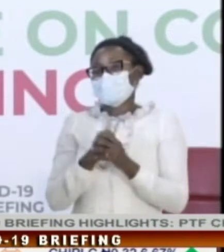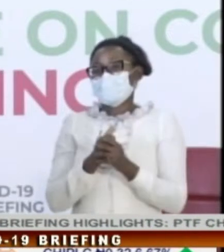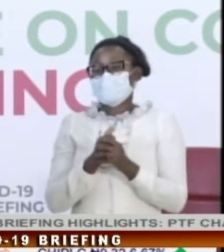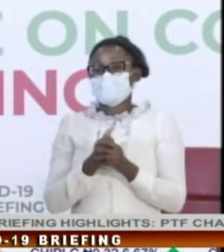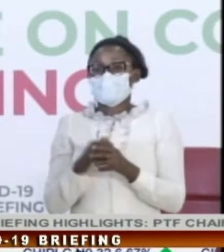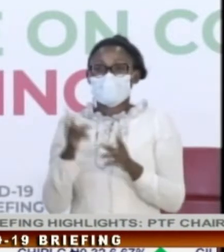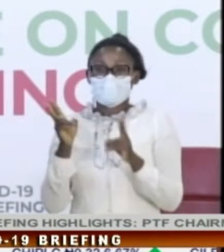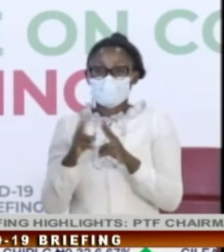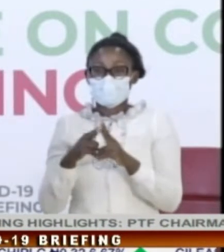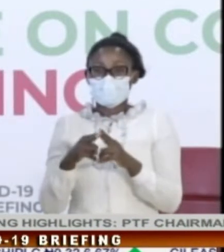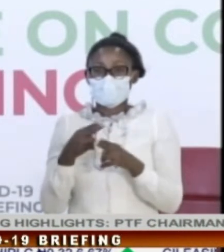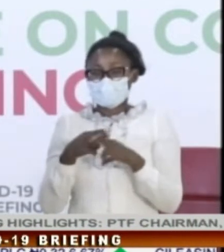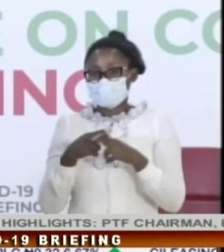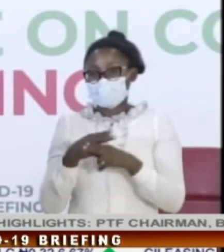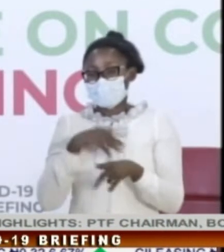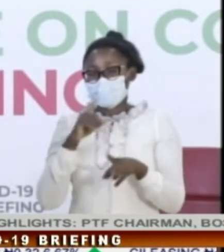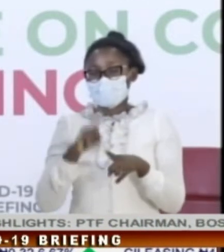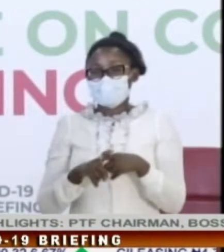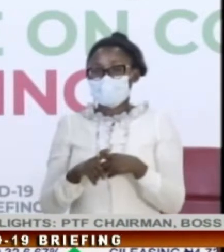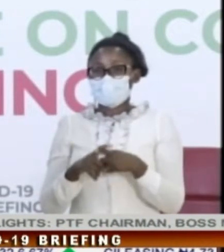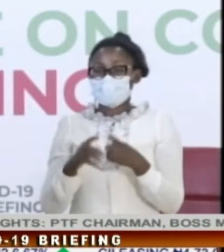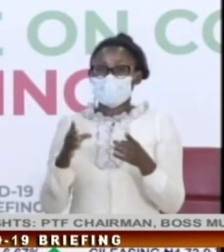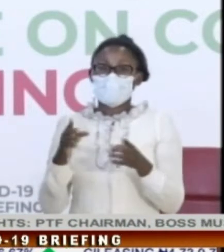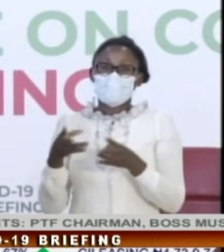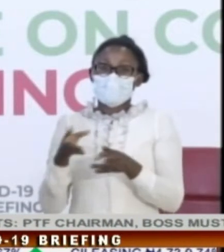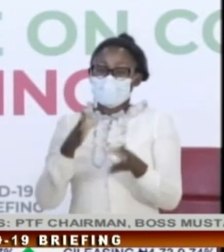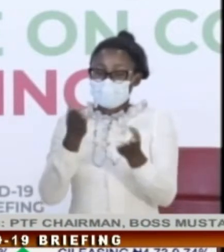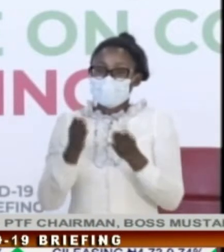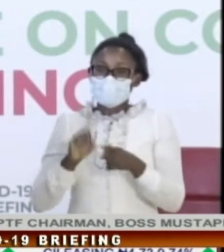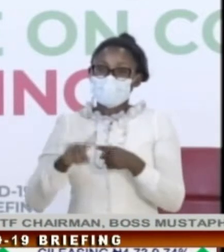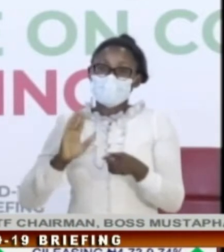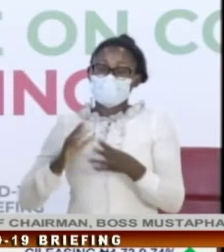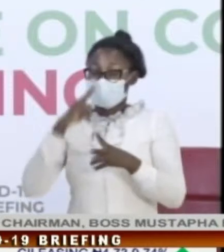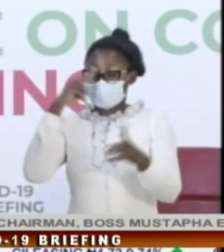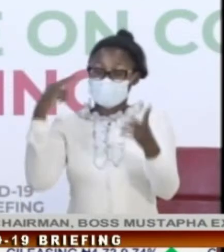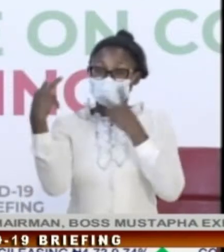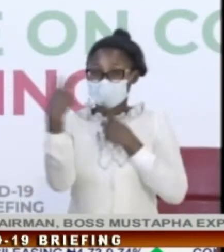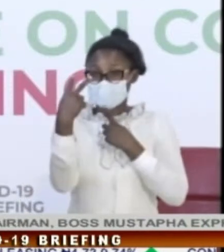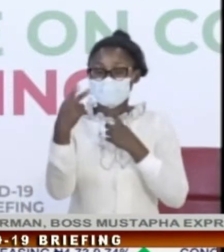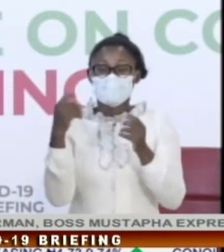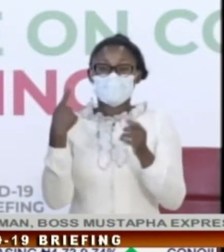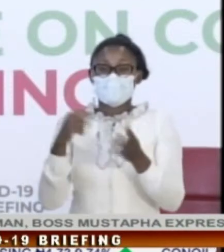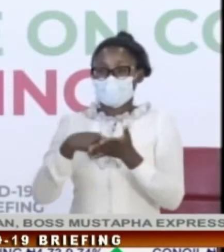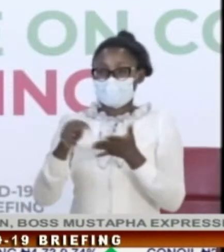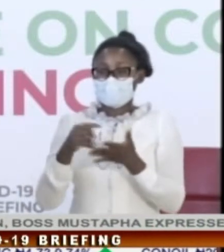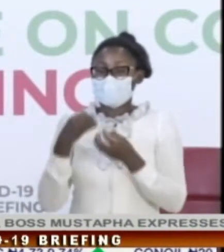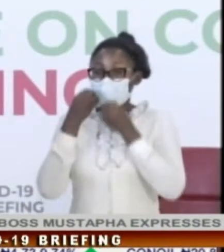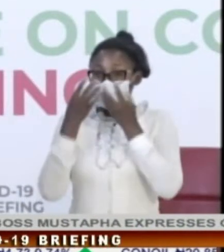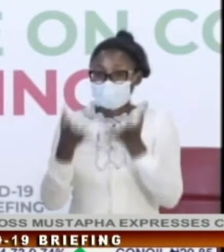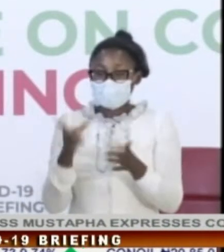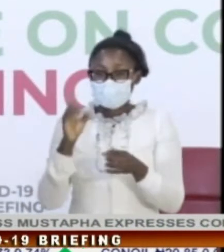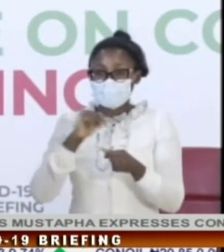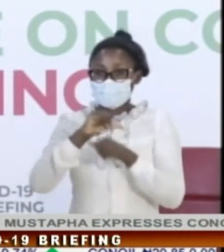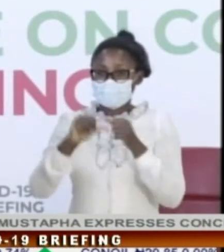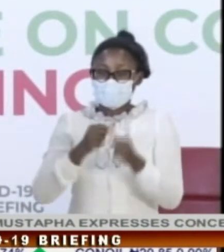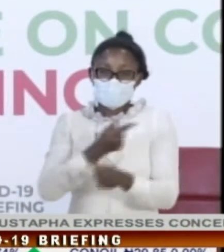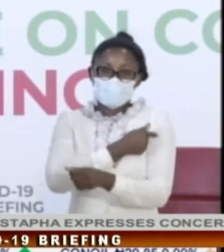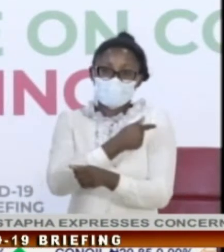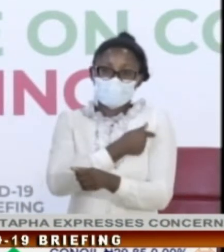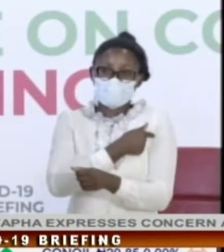soon, and to give the correct perspective, the correct information about the vaccines,